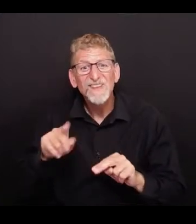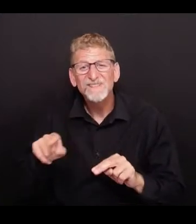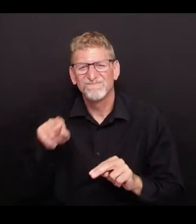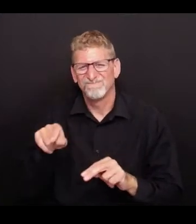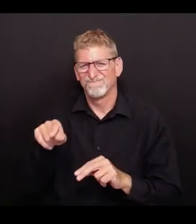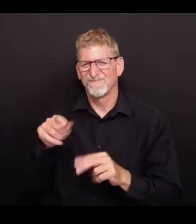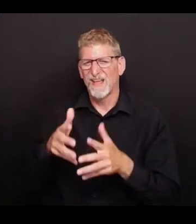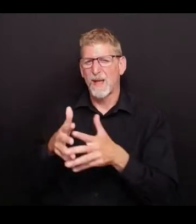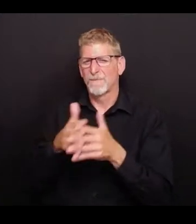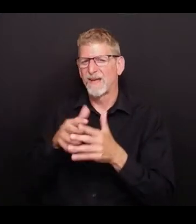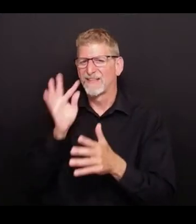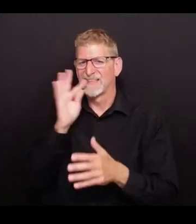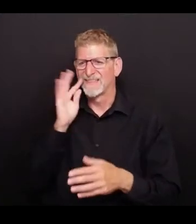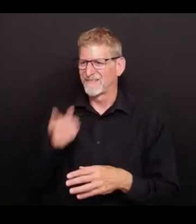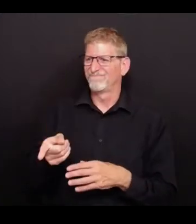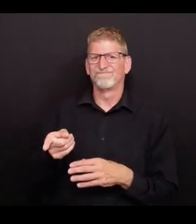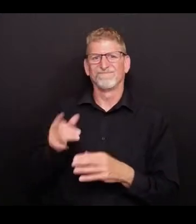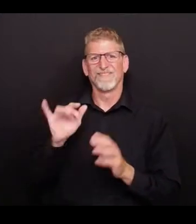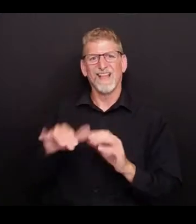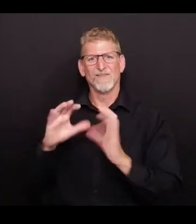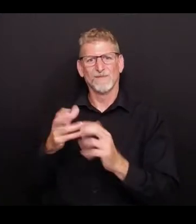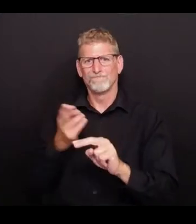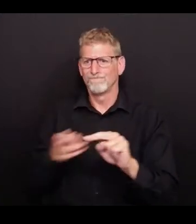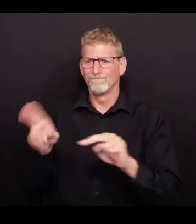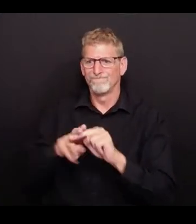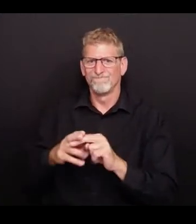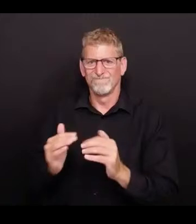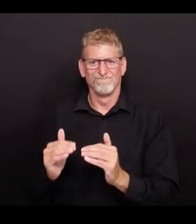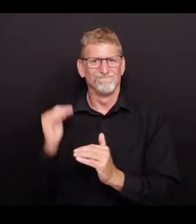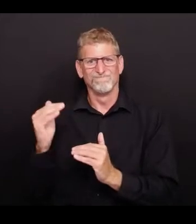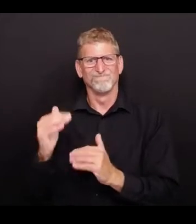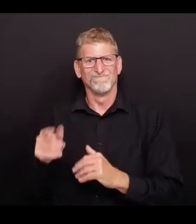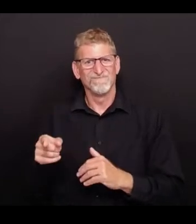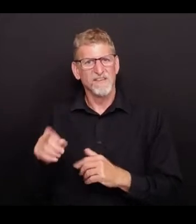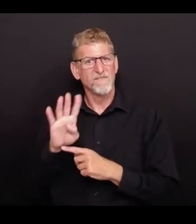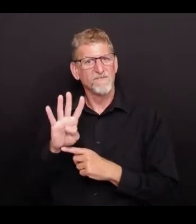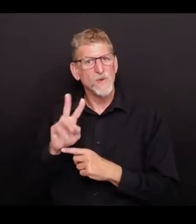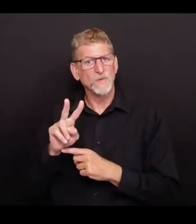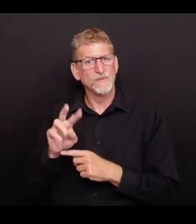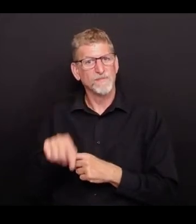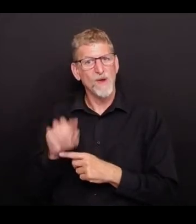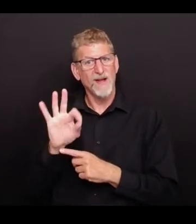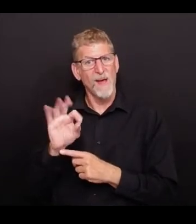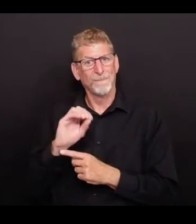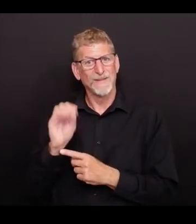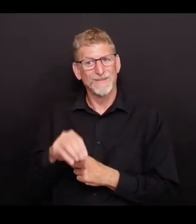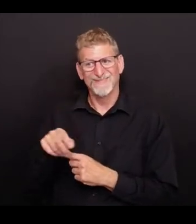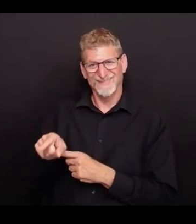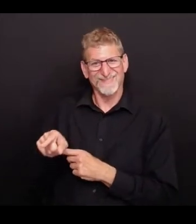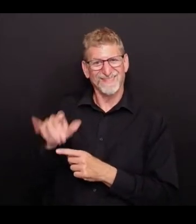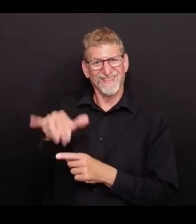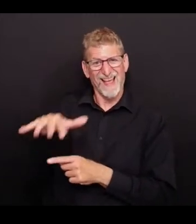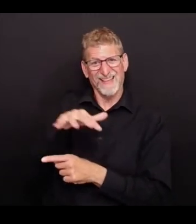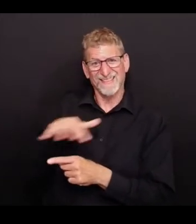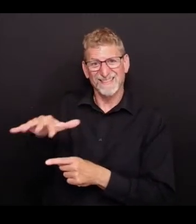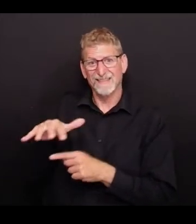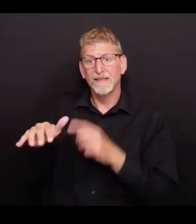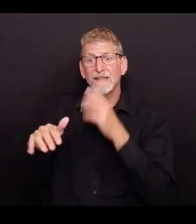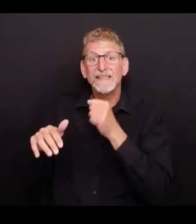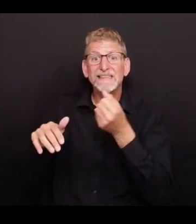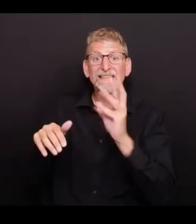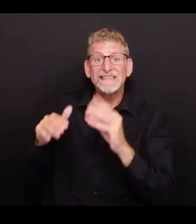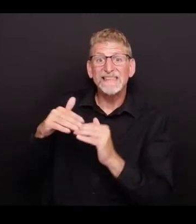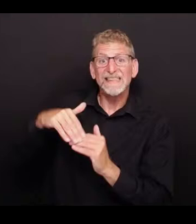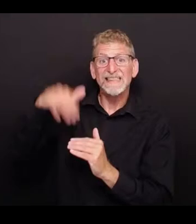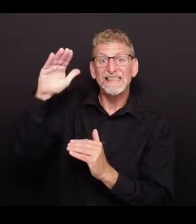14%, resulting in overall first dose coverage rates of 42.9% for American Indians age